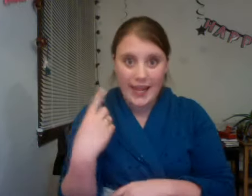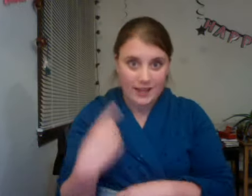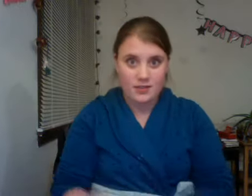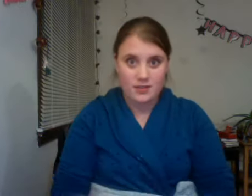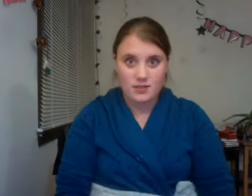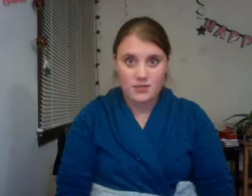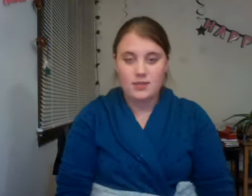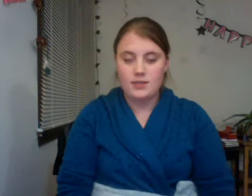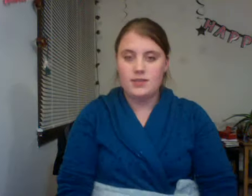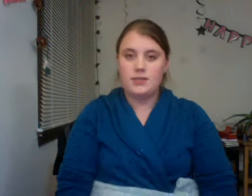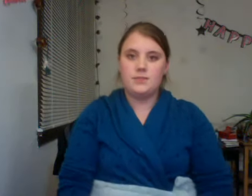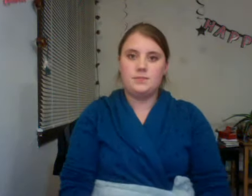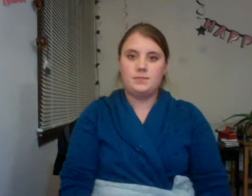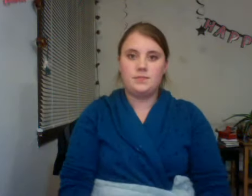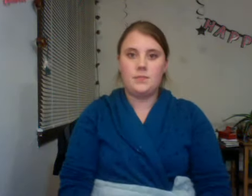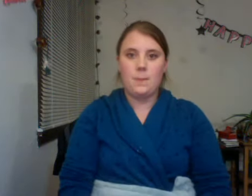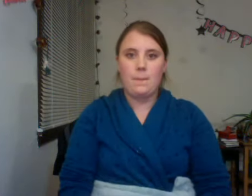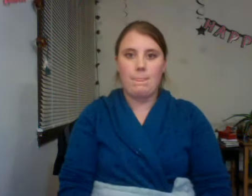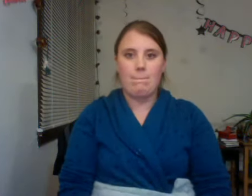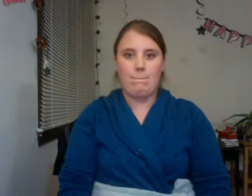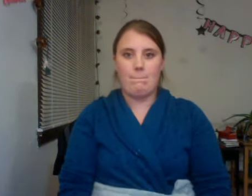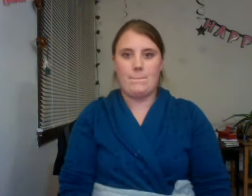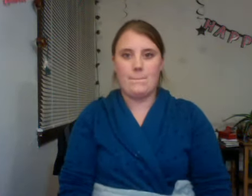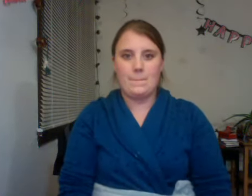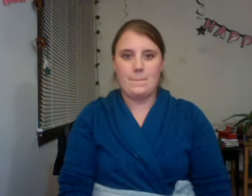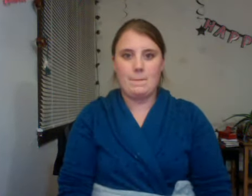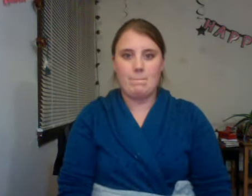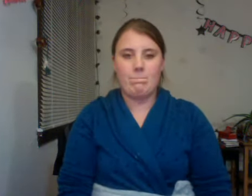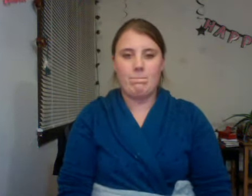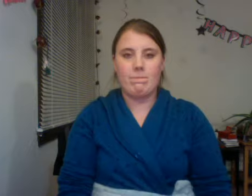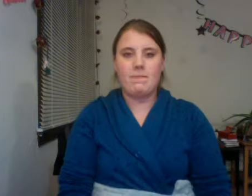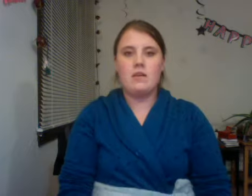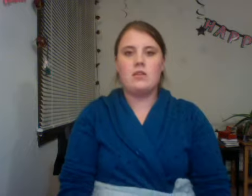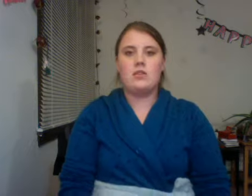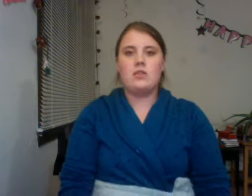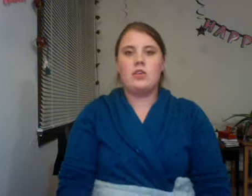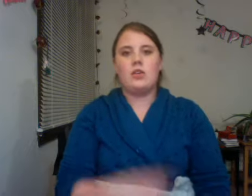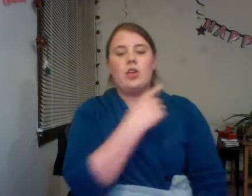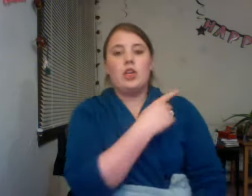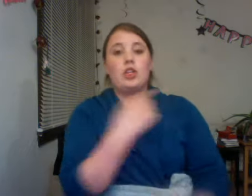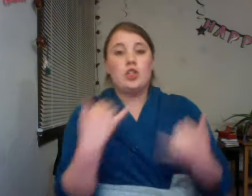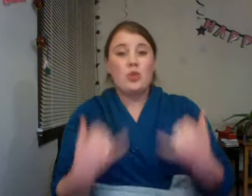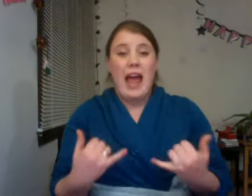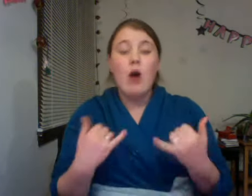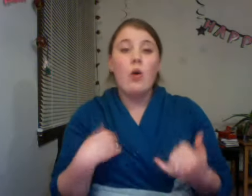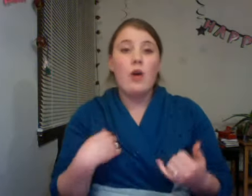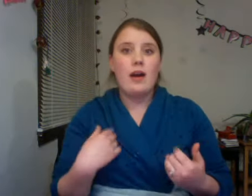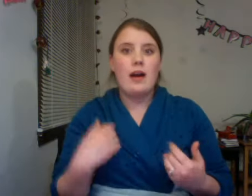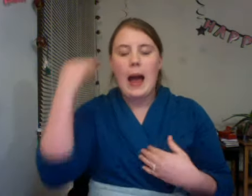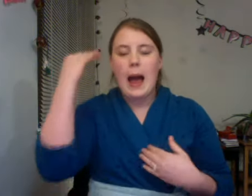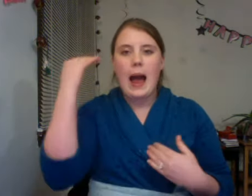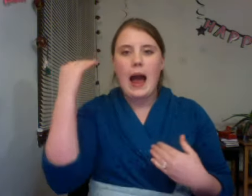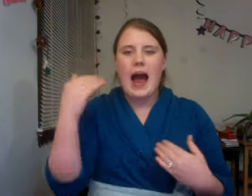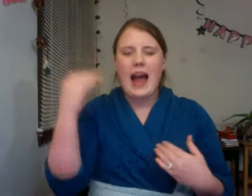this idea of what I call the tyranny of precision, where you can't just tell a story. It's like science has